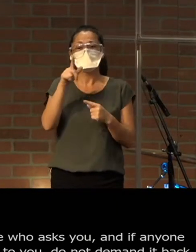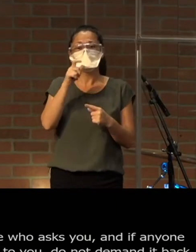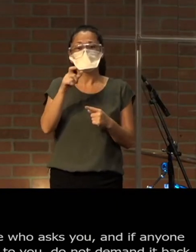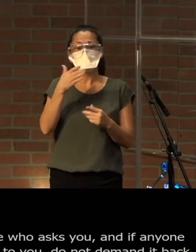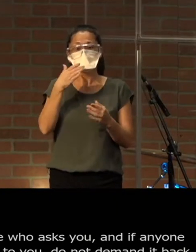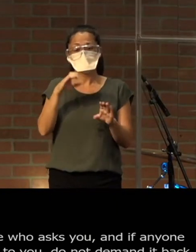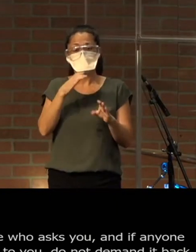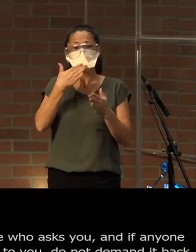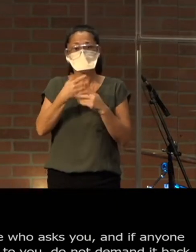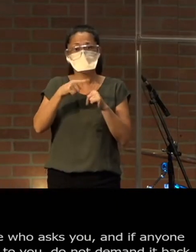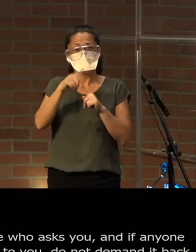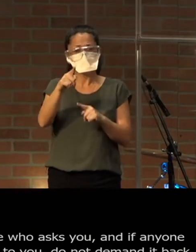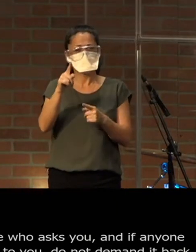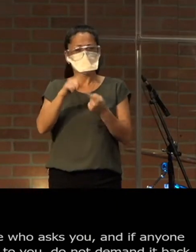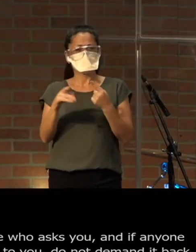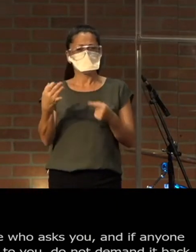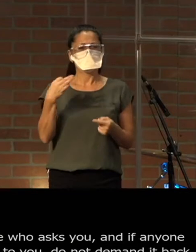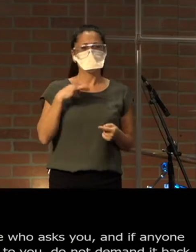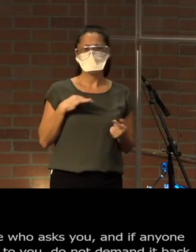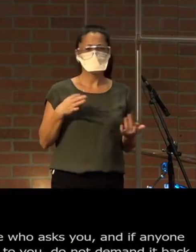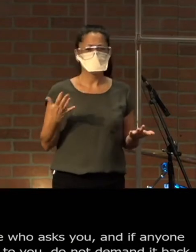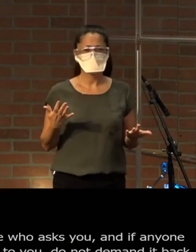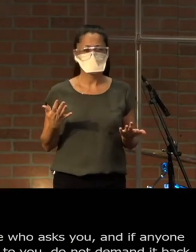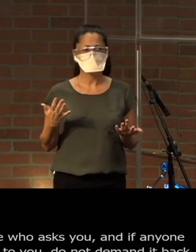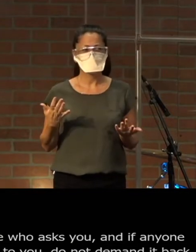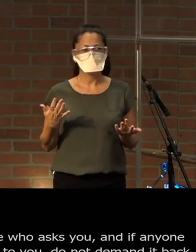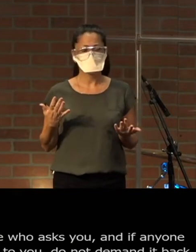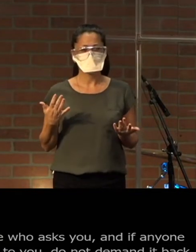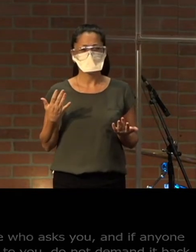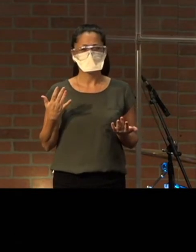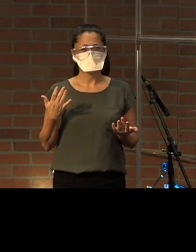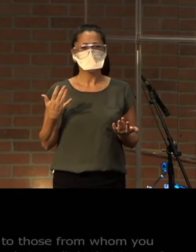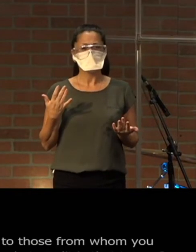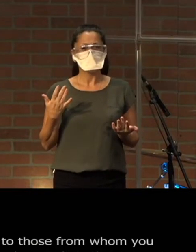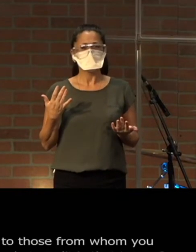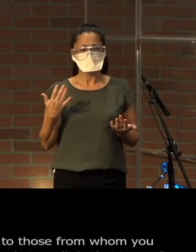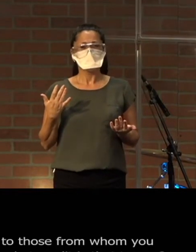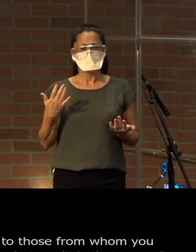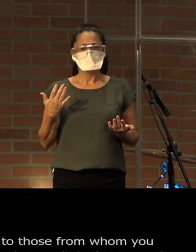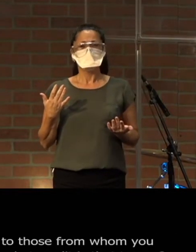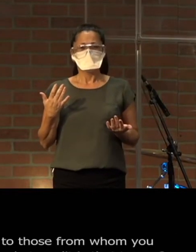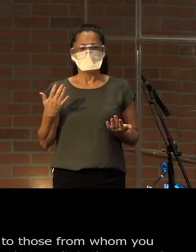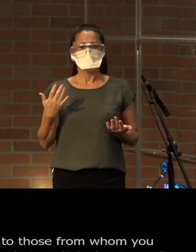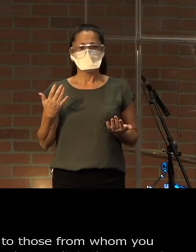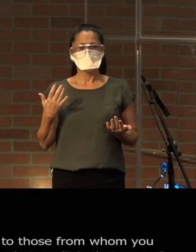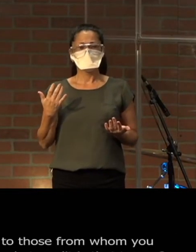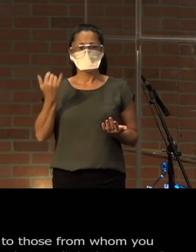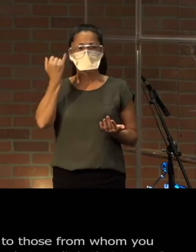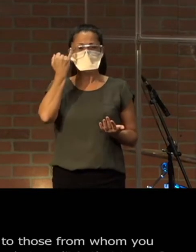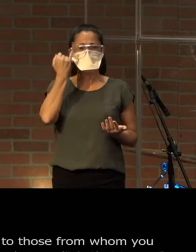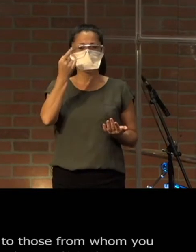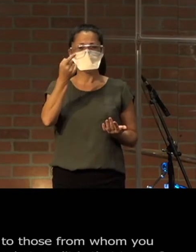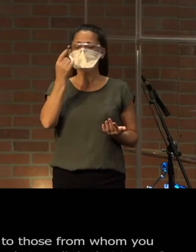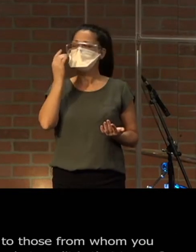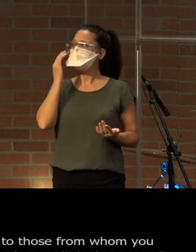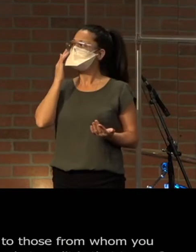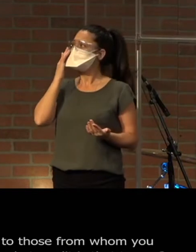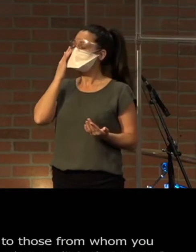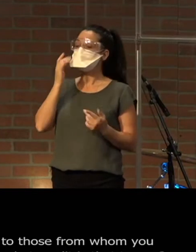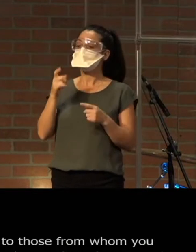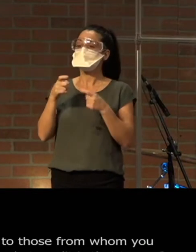credit is that to you? Even sinners do that. And if you lend to those from whom you expect